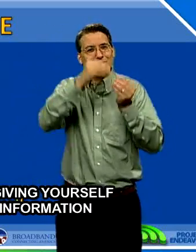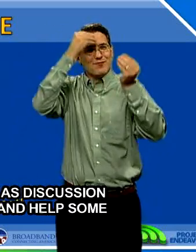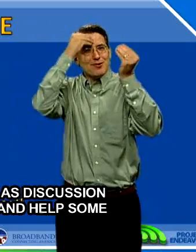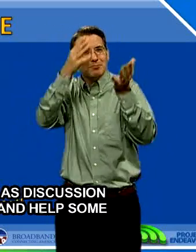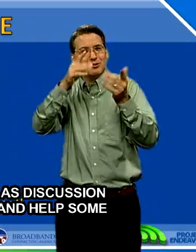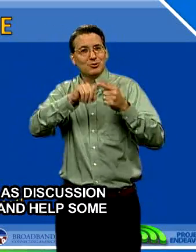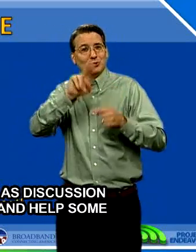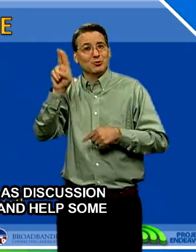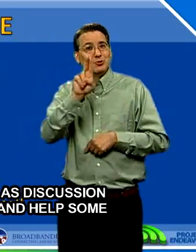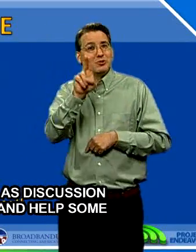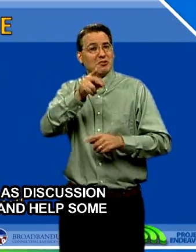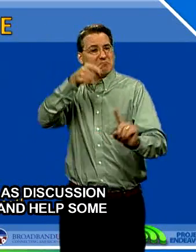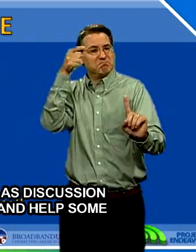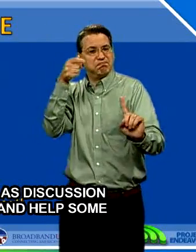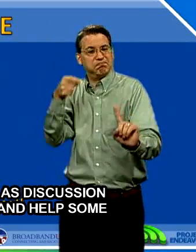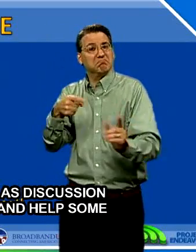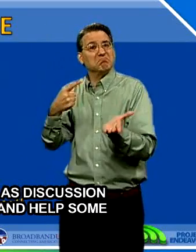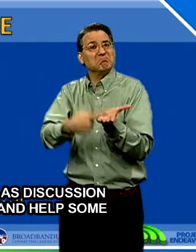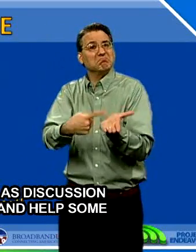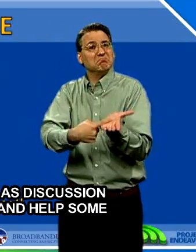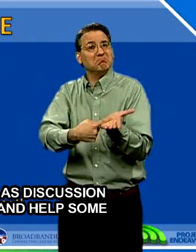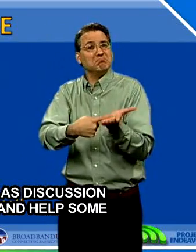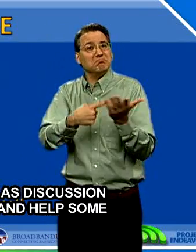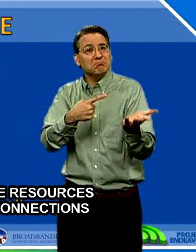to use as discussion points and help some